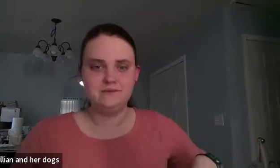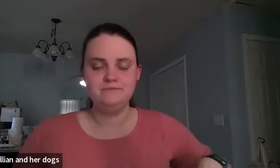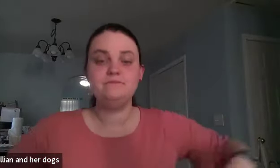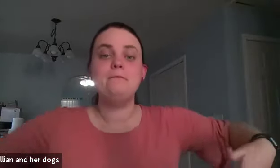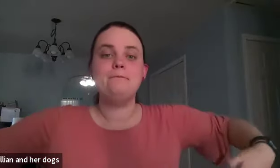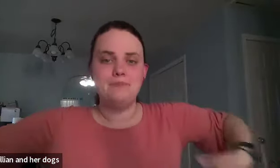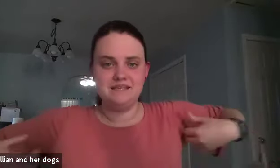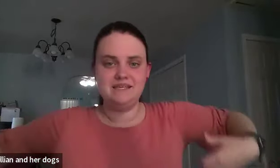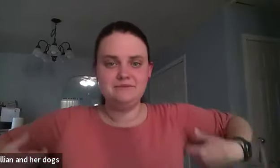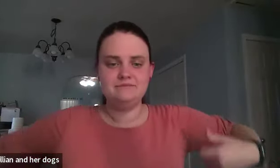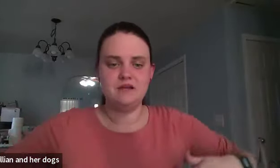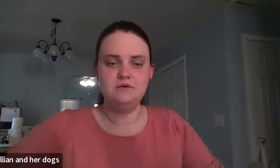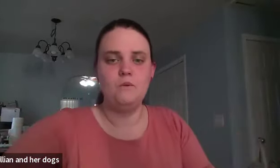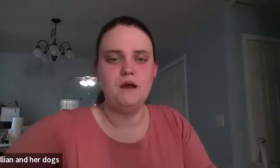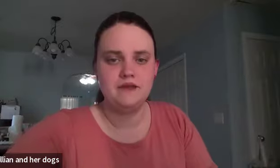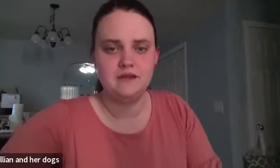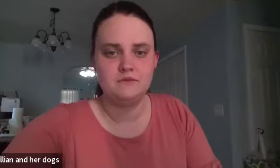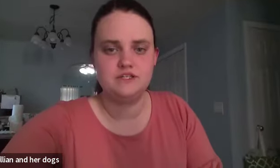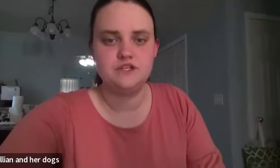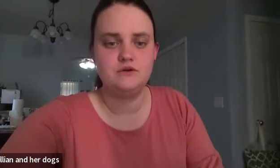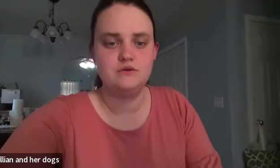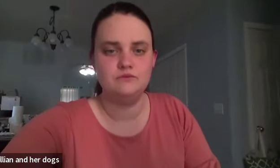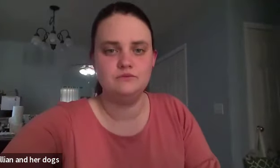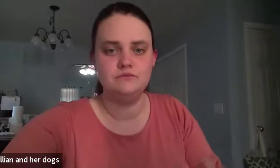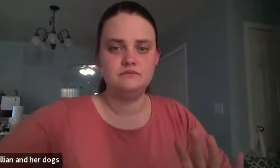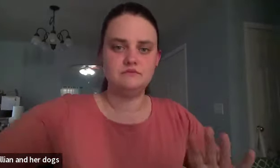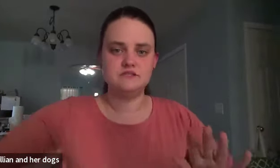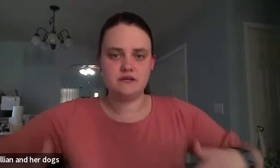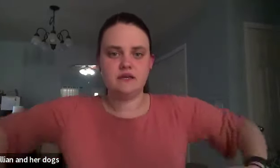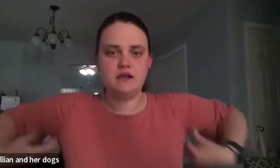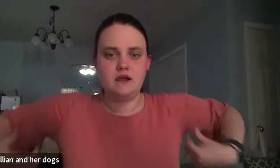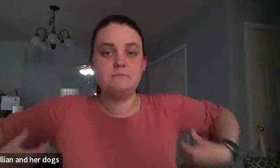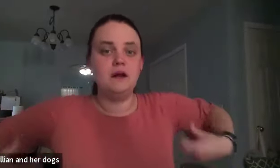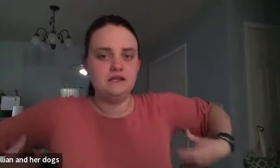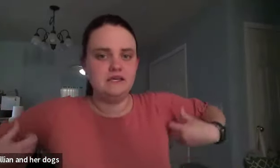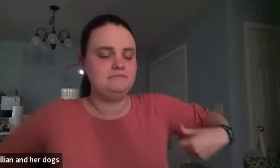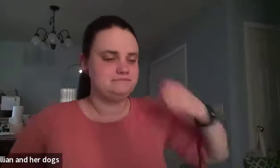Monkey, monkey. I don't know why my camera is so. Let's see if I can get it higher. Monkey,